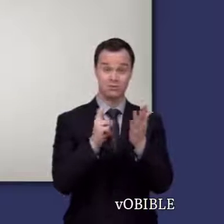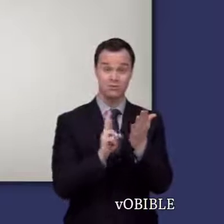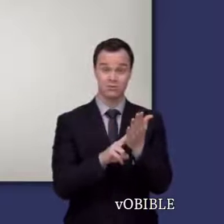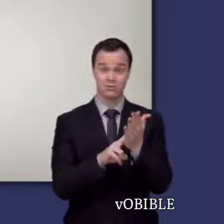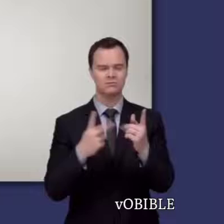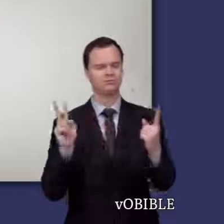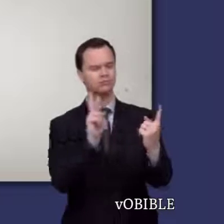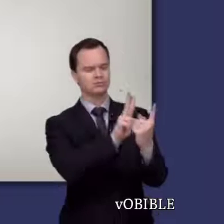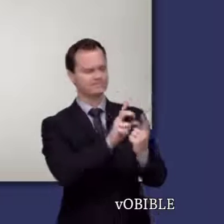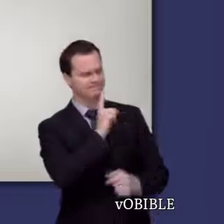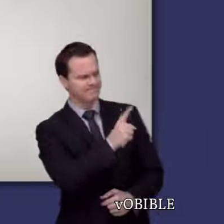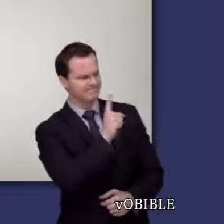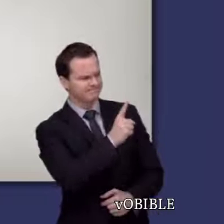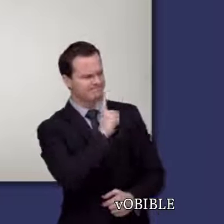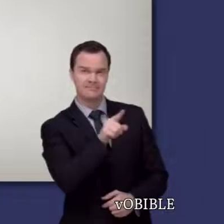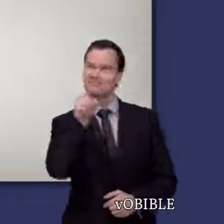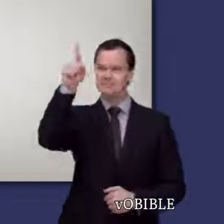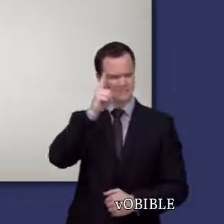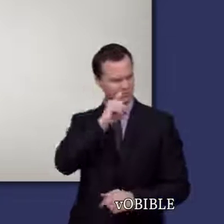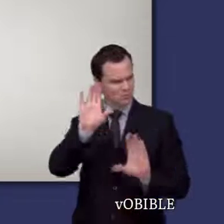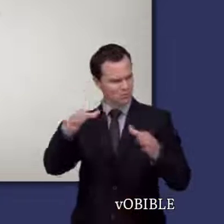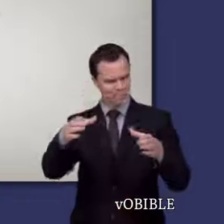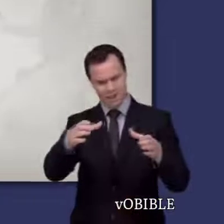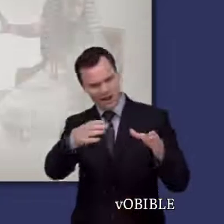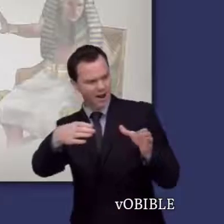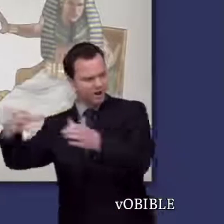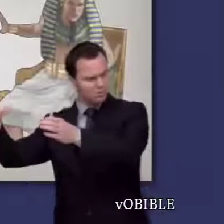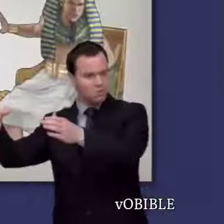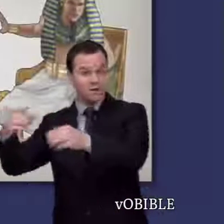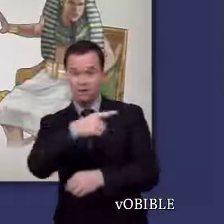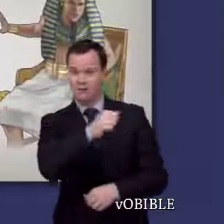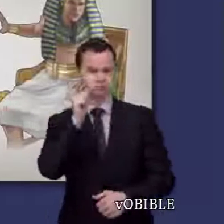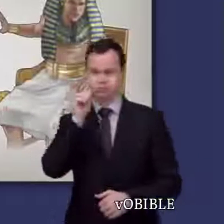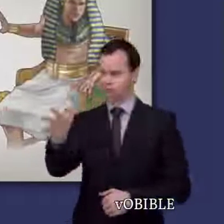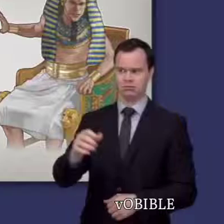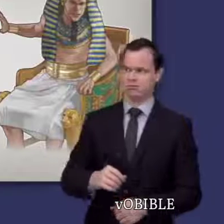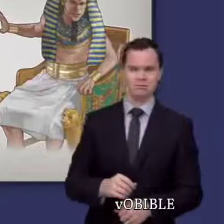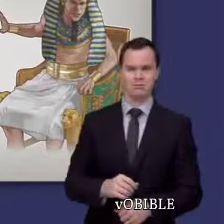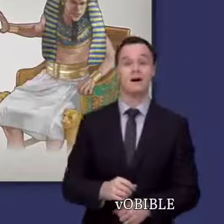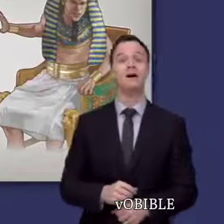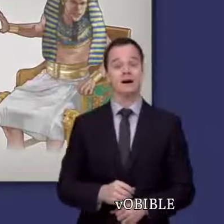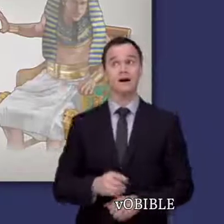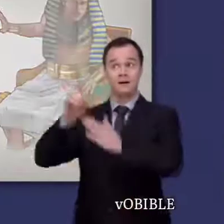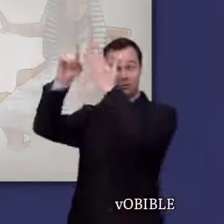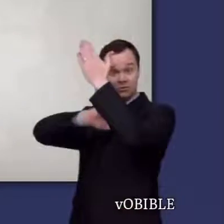spokesman, repeatedly tells Pharaoh to send Israel away, but Pharaoh refuses to do